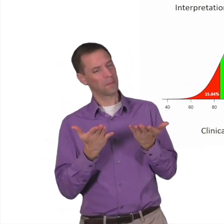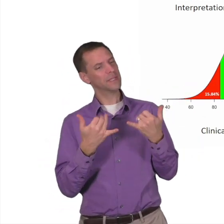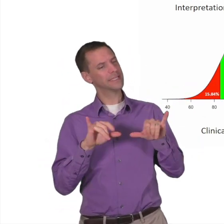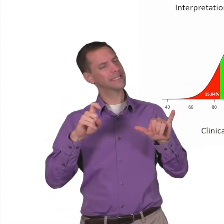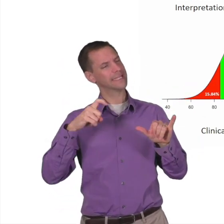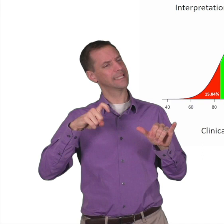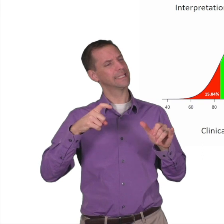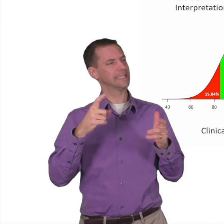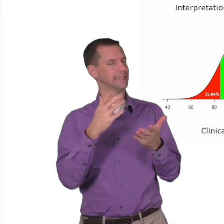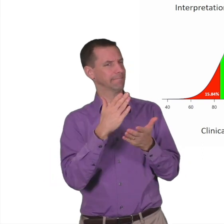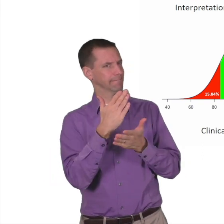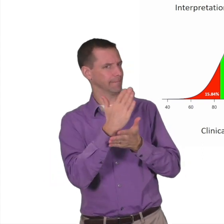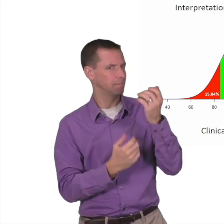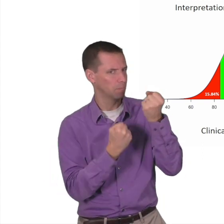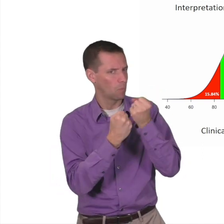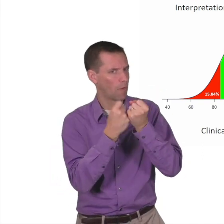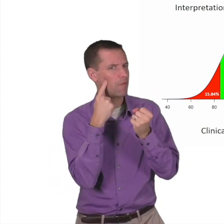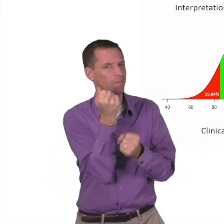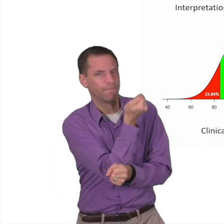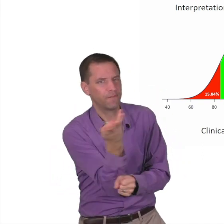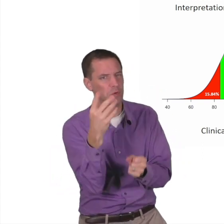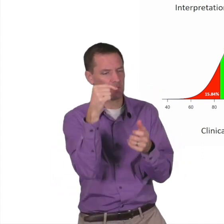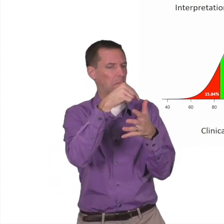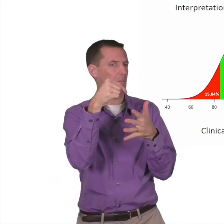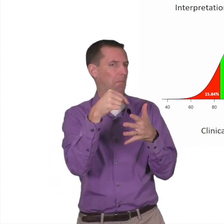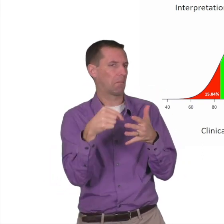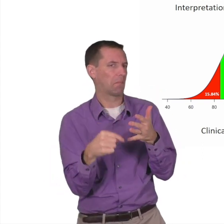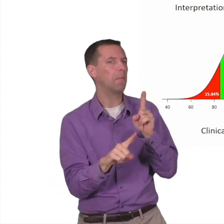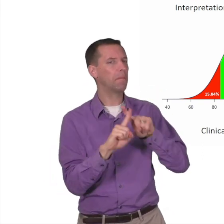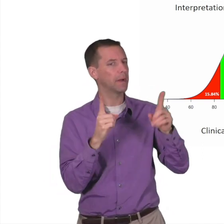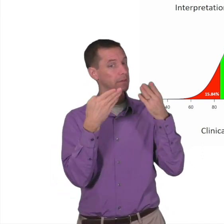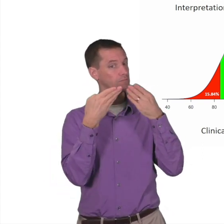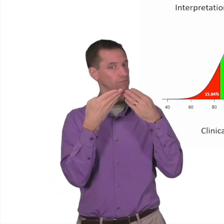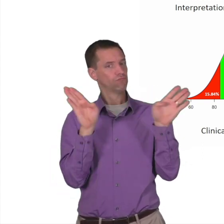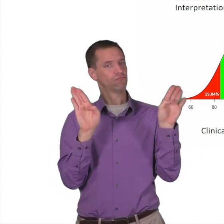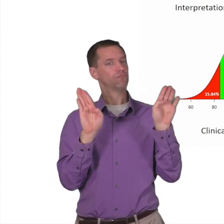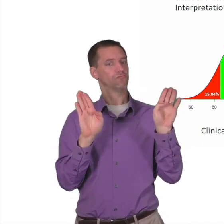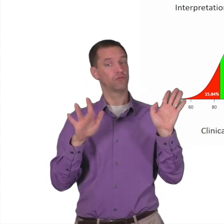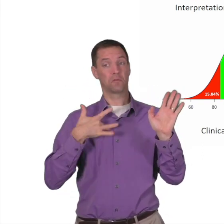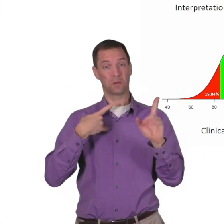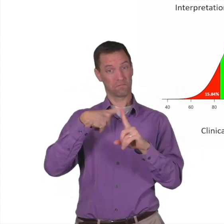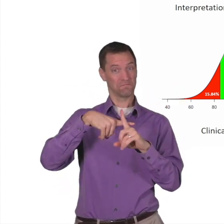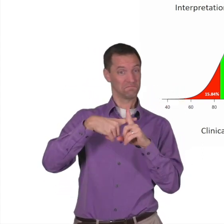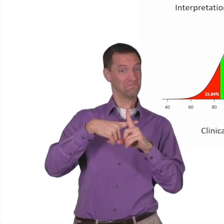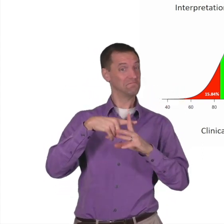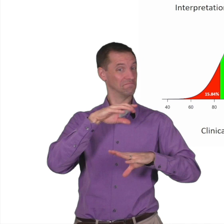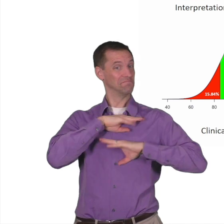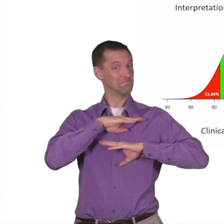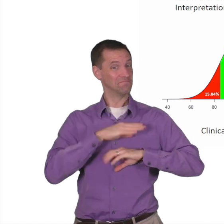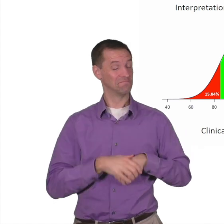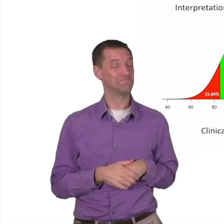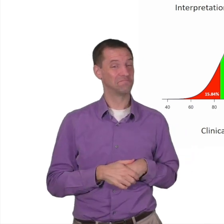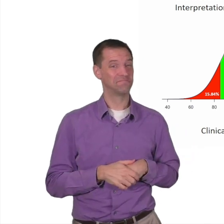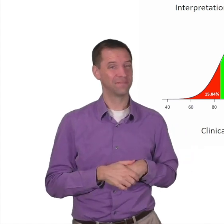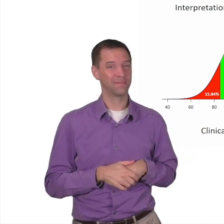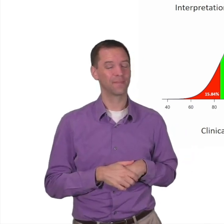good. Maybe this person still needs some support for a few particular areas, but in general, we can feel pretty good about that.